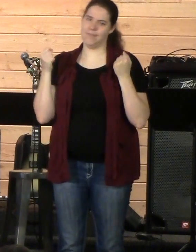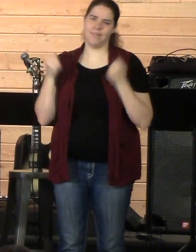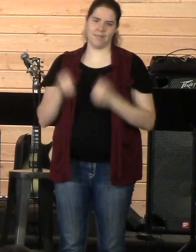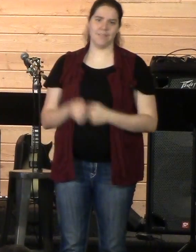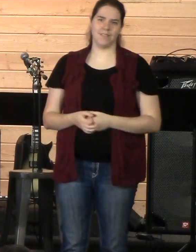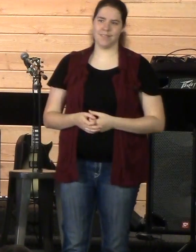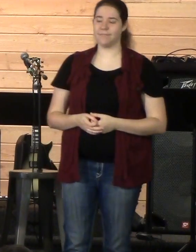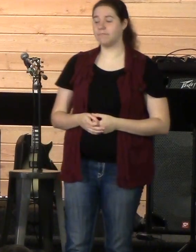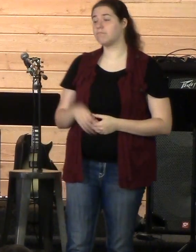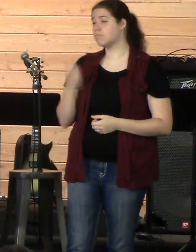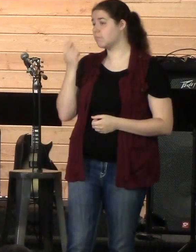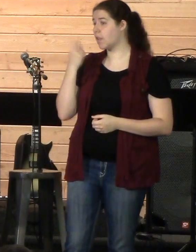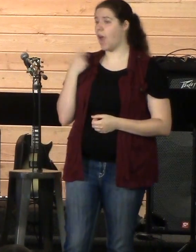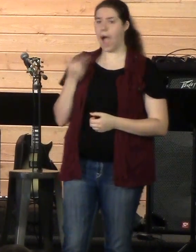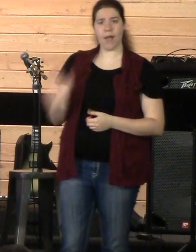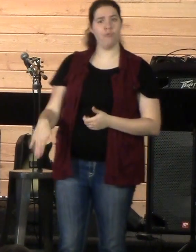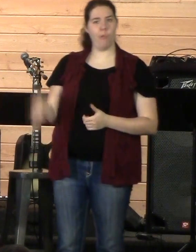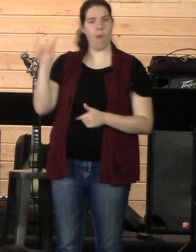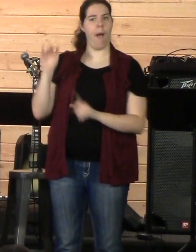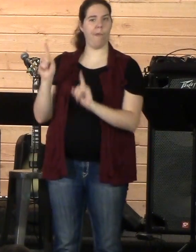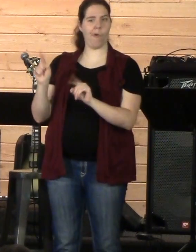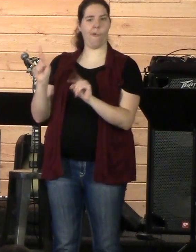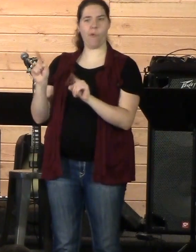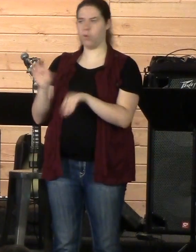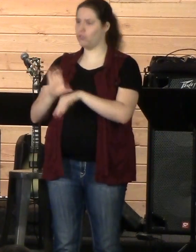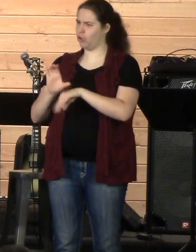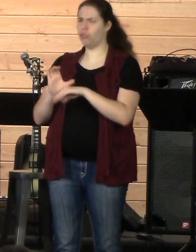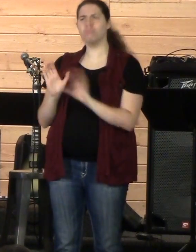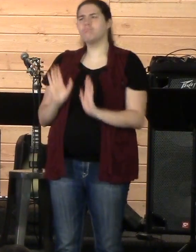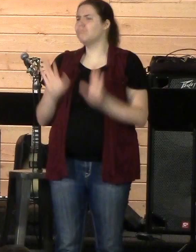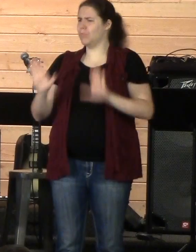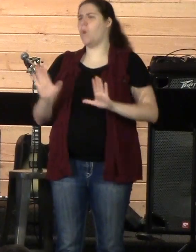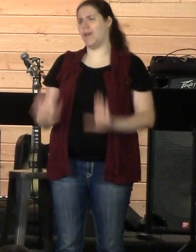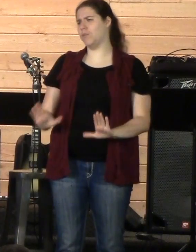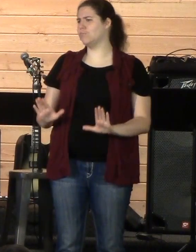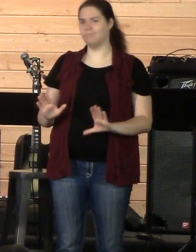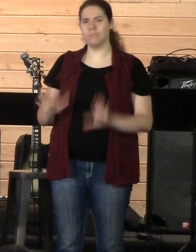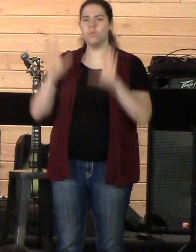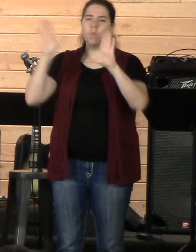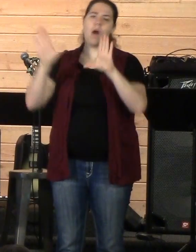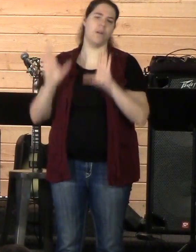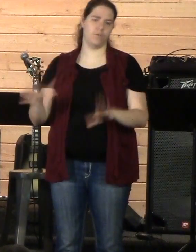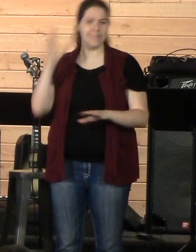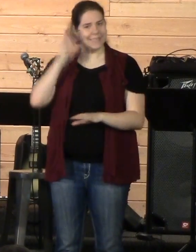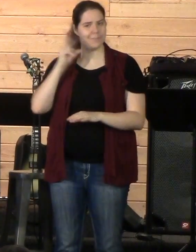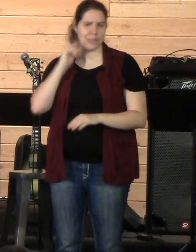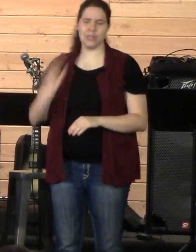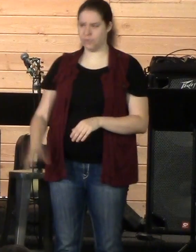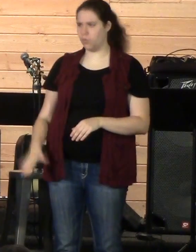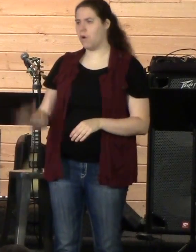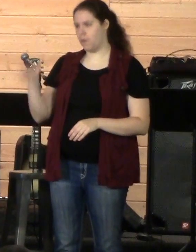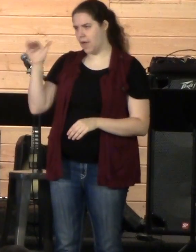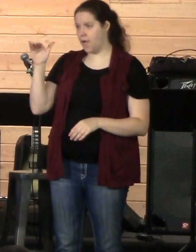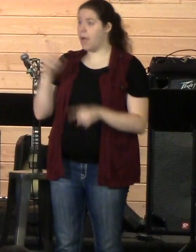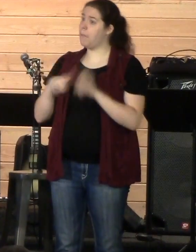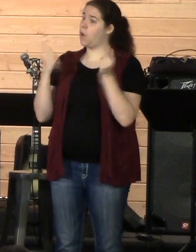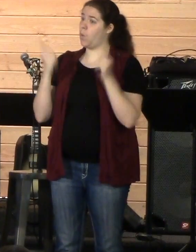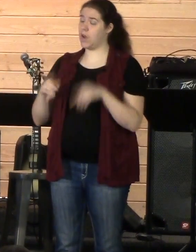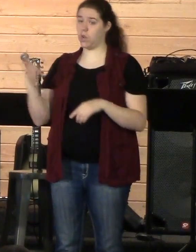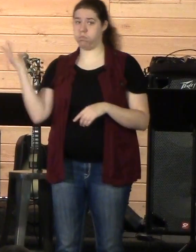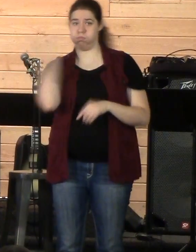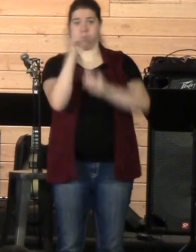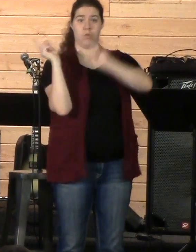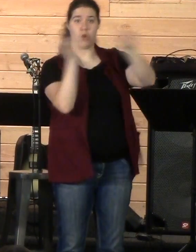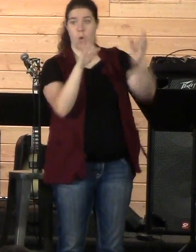I was raised in church, which was wonderful. I mean, it was a wonderful upbringing. But then when you go away to college, you